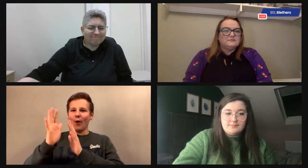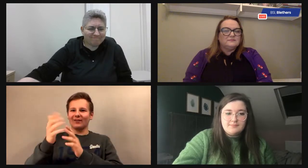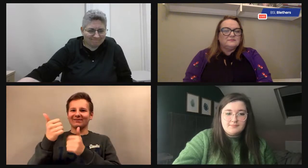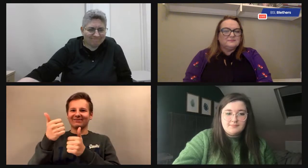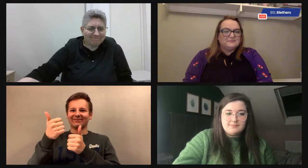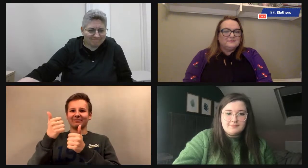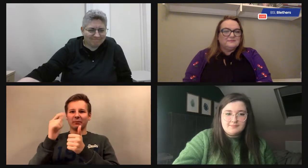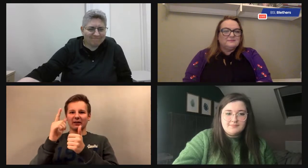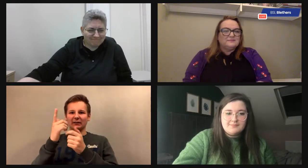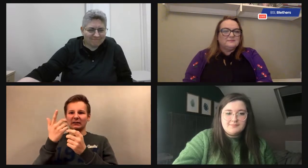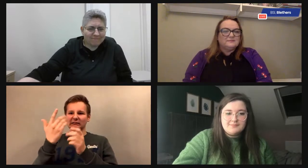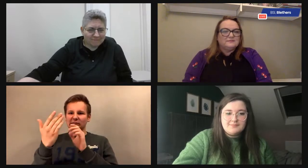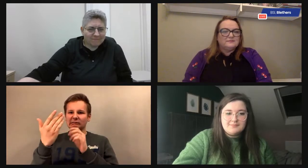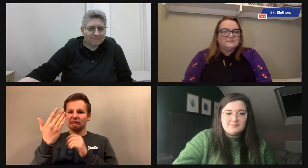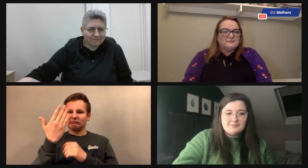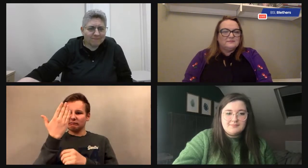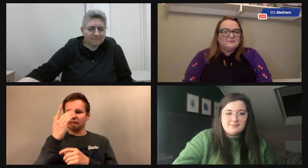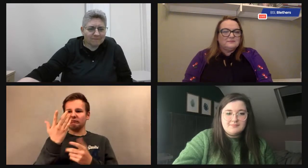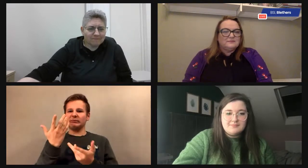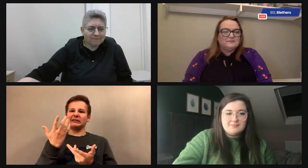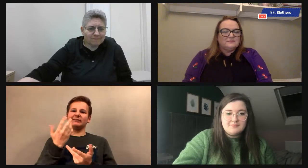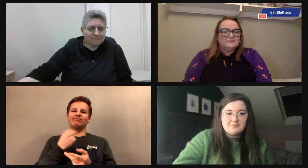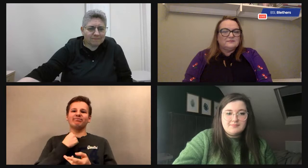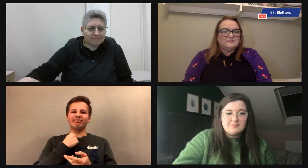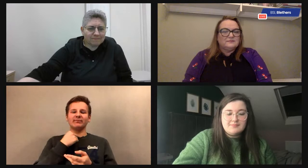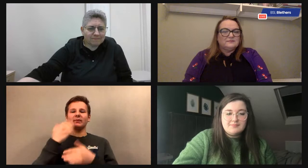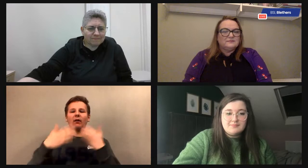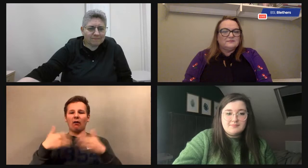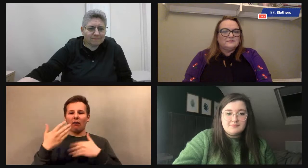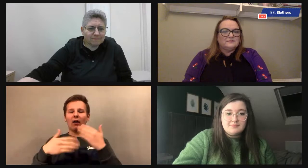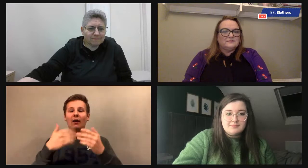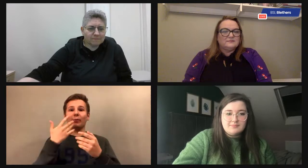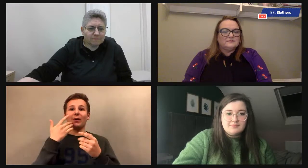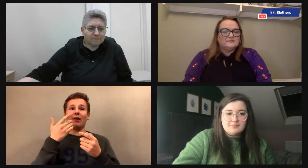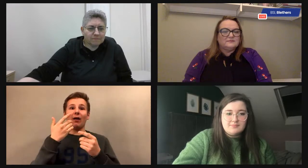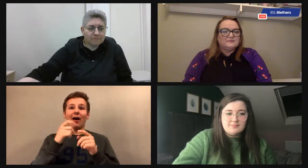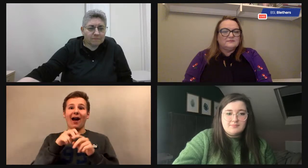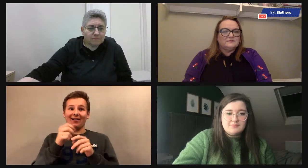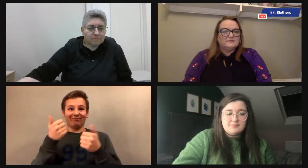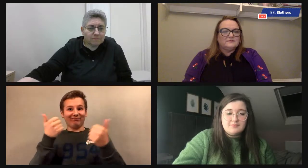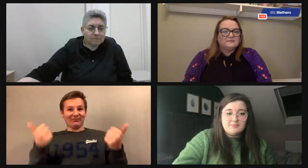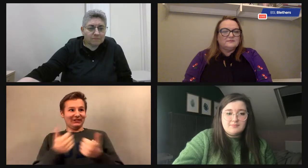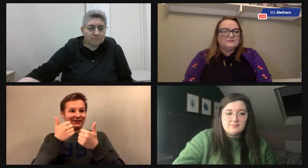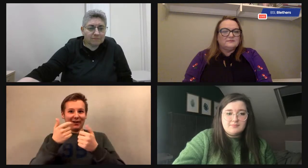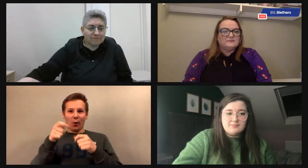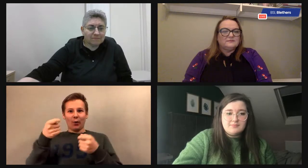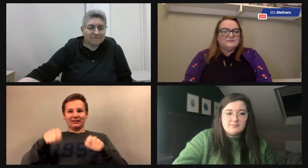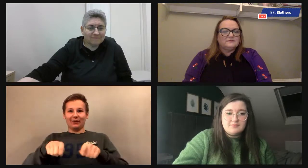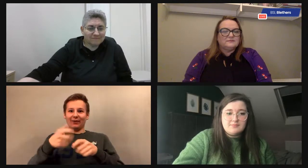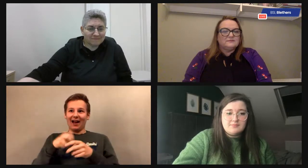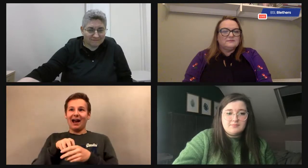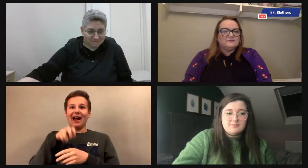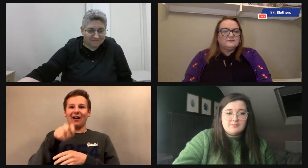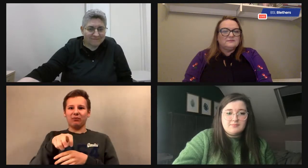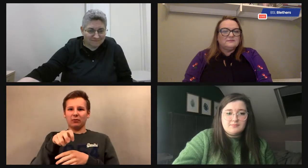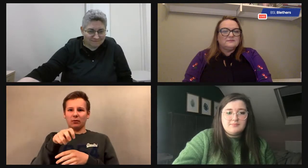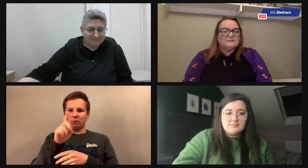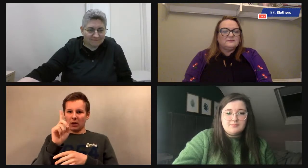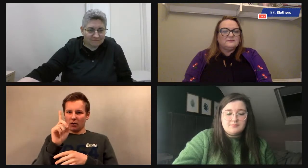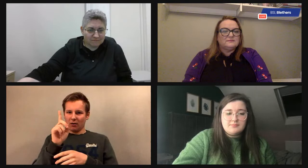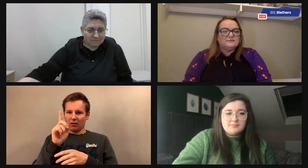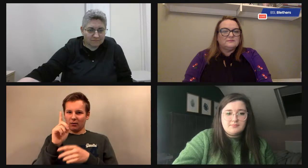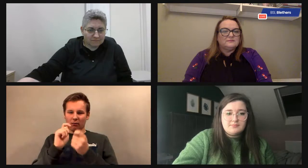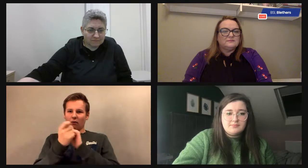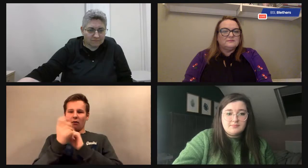uh, deaf people, we like seeing each other face to face and in the flesh, and we had to do it 2D. It just didn't